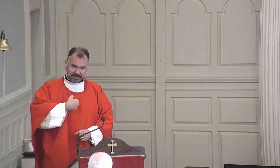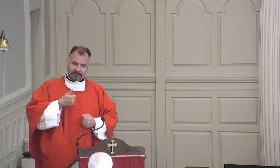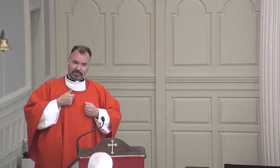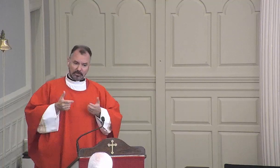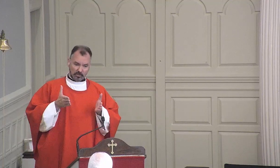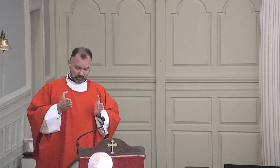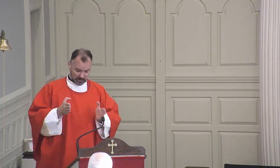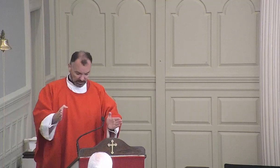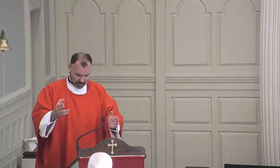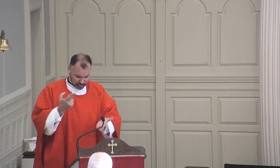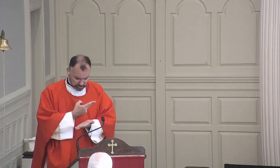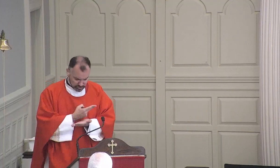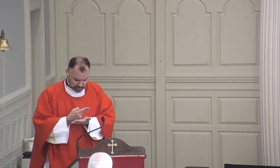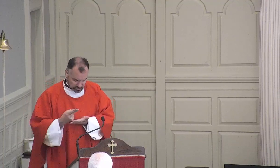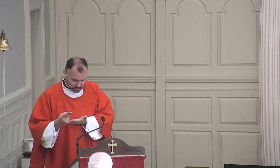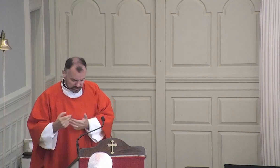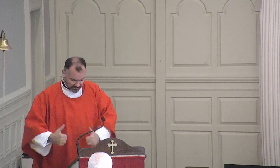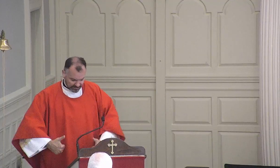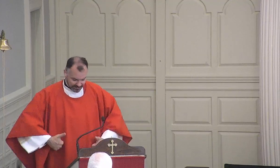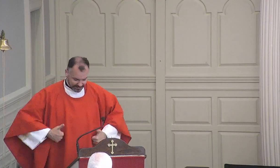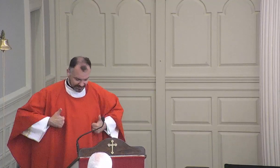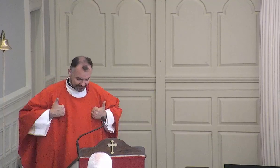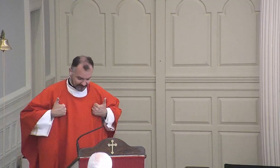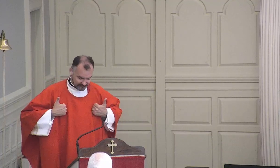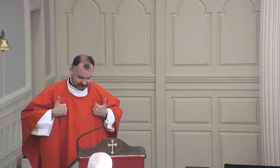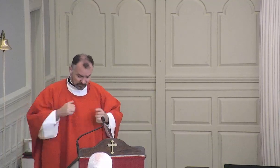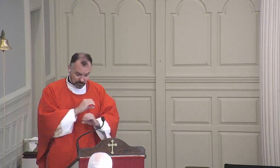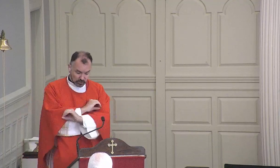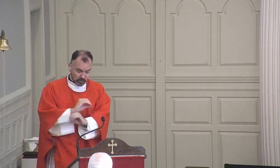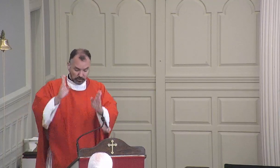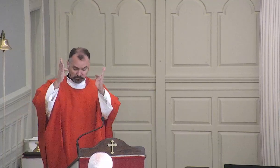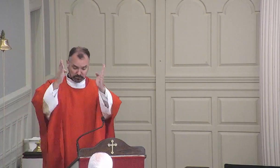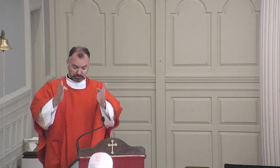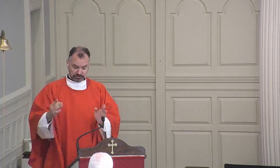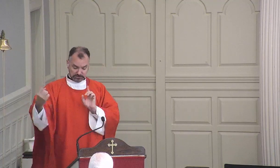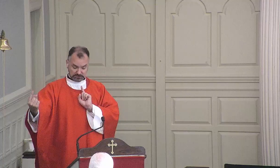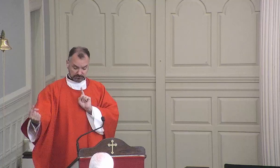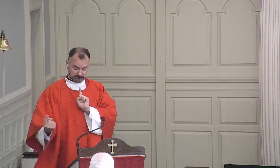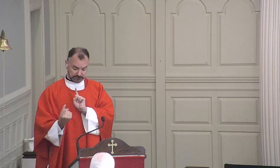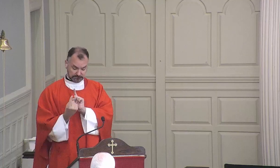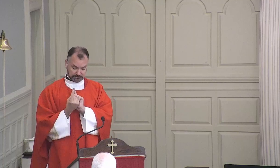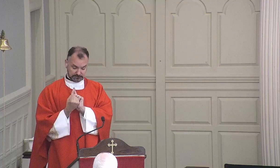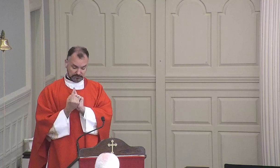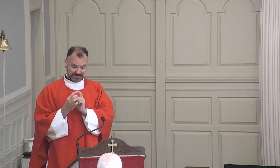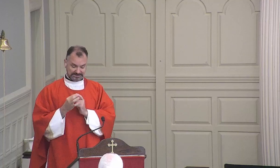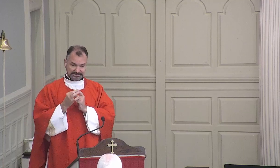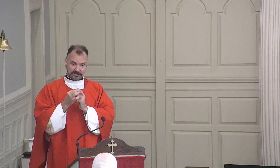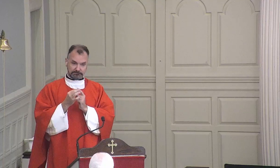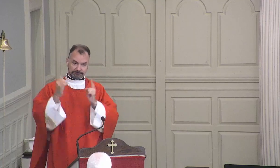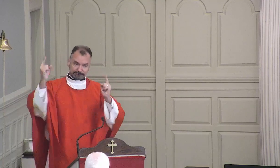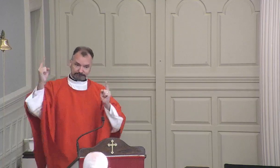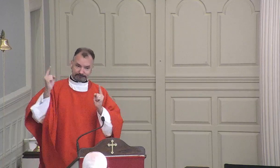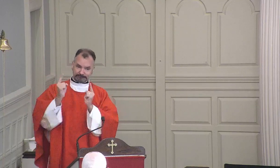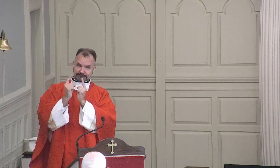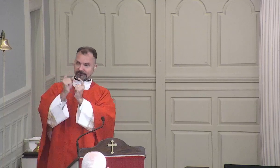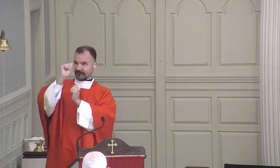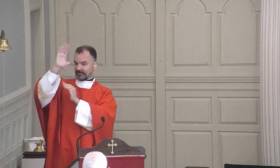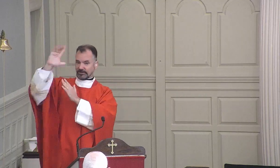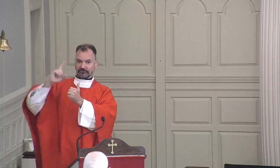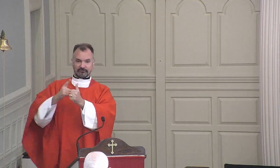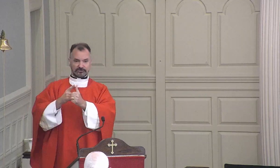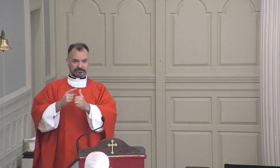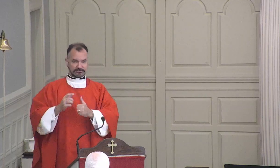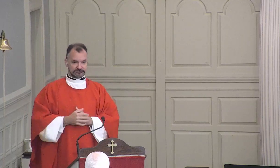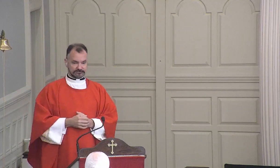I am the way and the truth and the life, says the Lord. No one comes to the